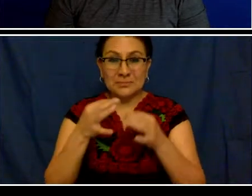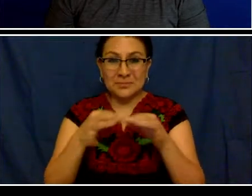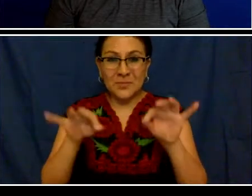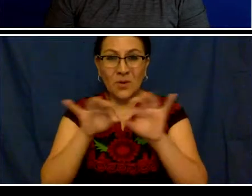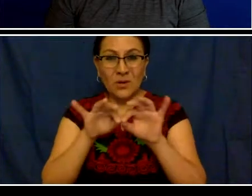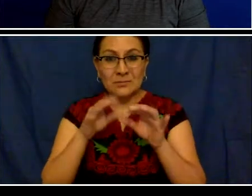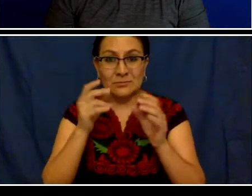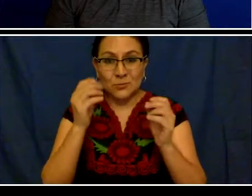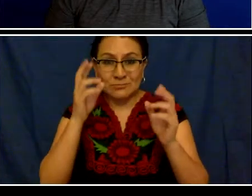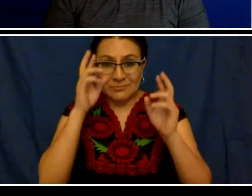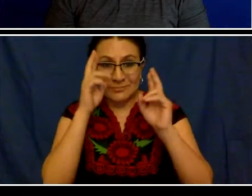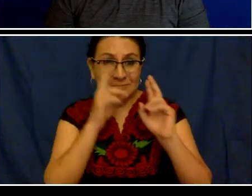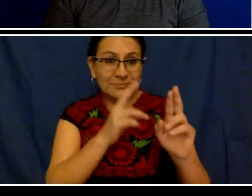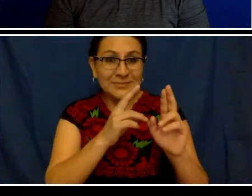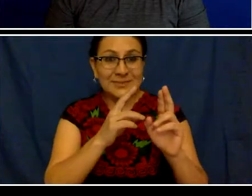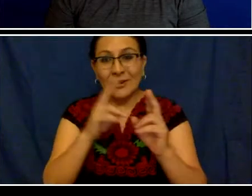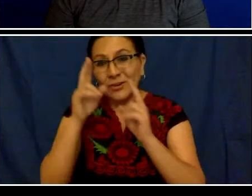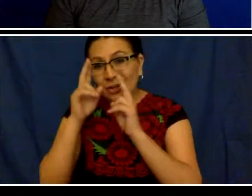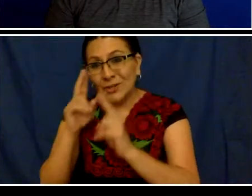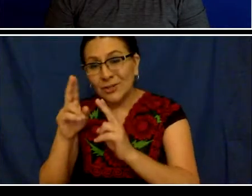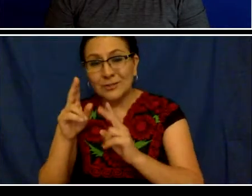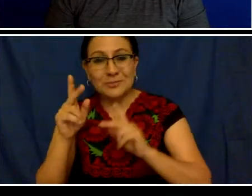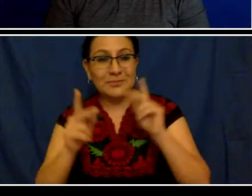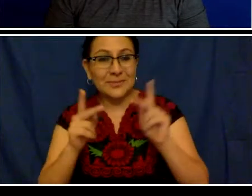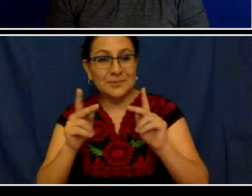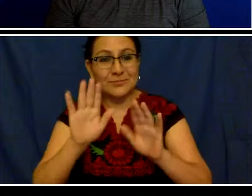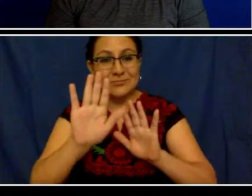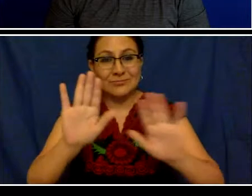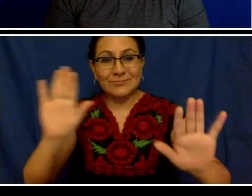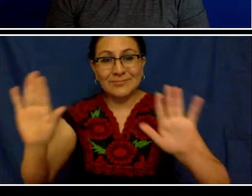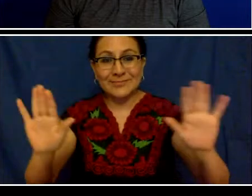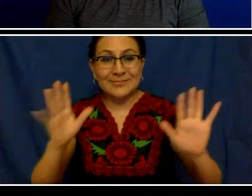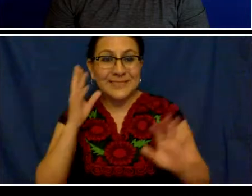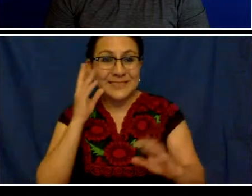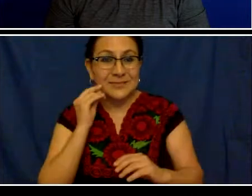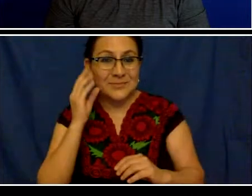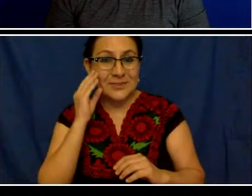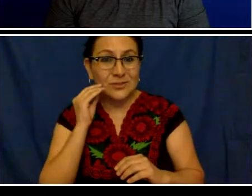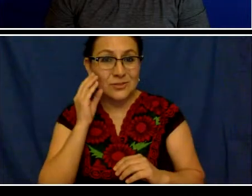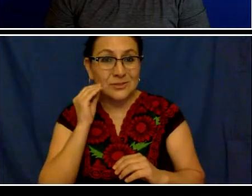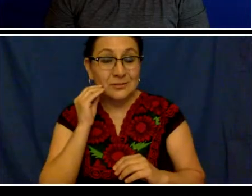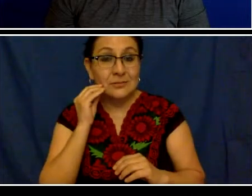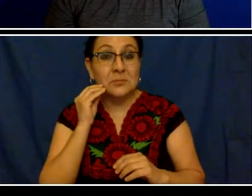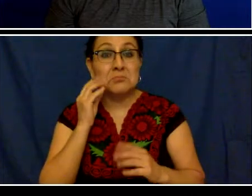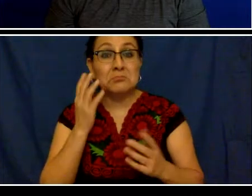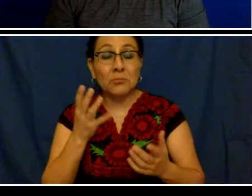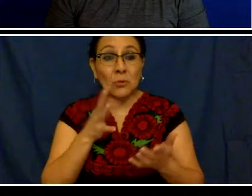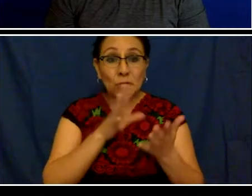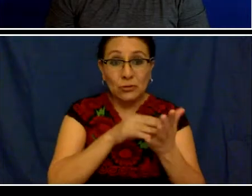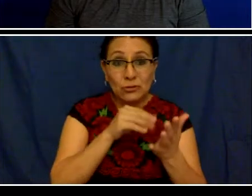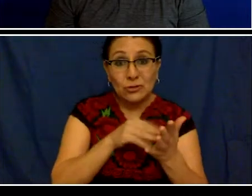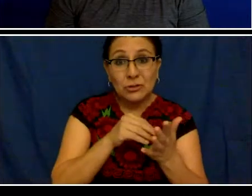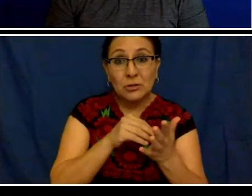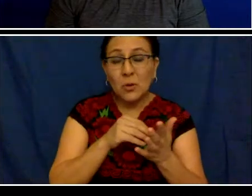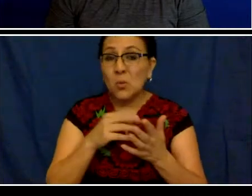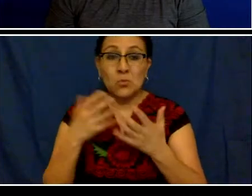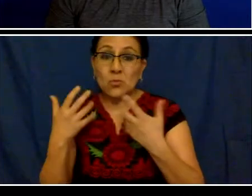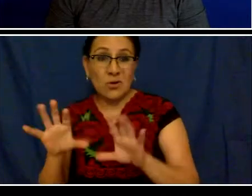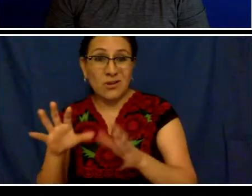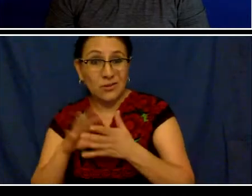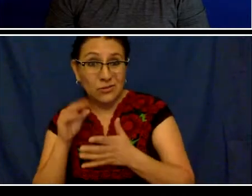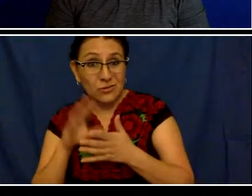please follow these guidelines. It's very important that we respect one another, honor people's experiences.